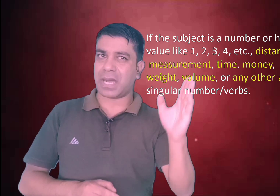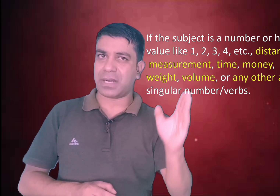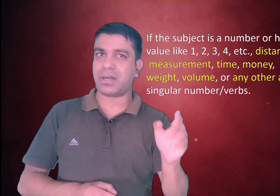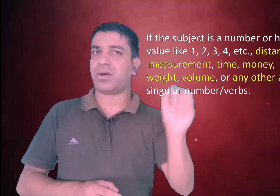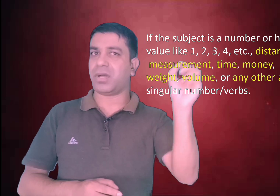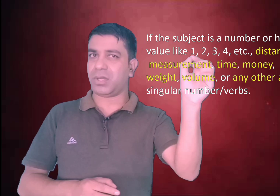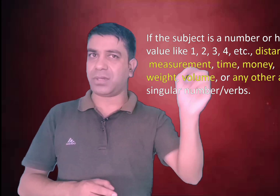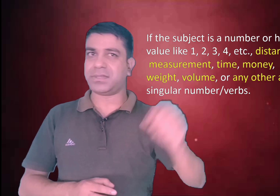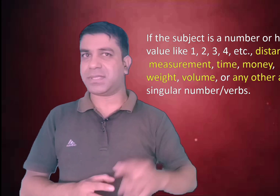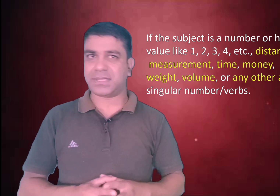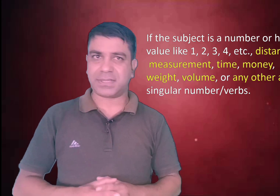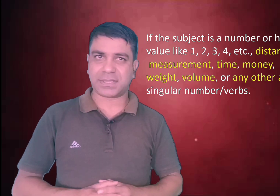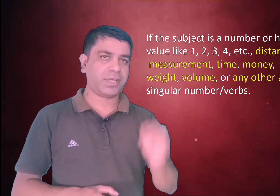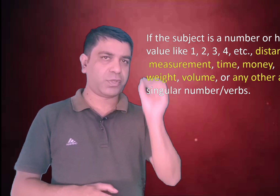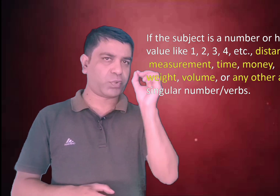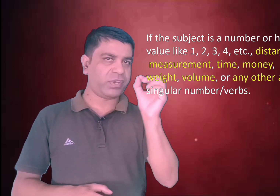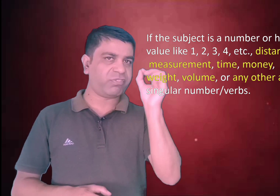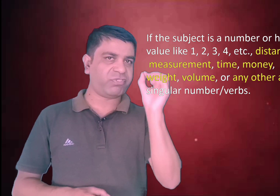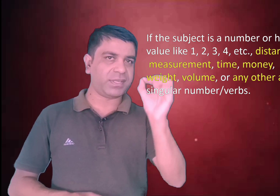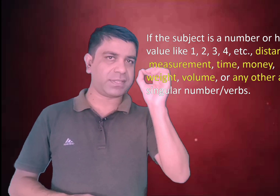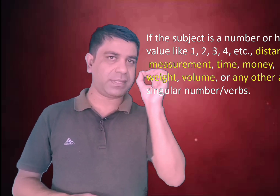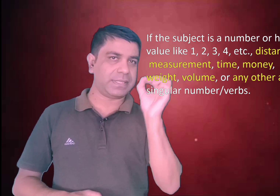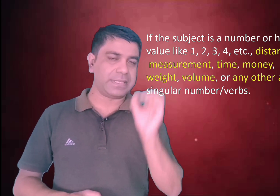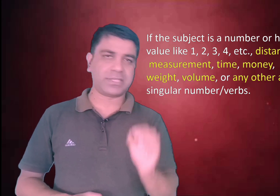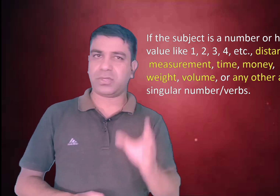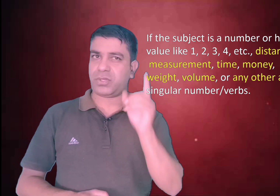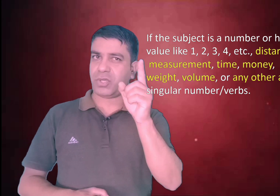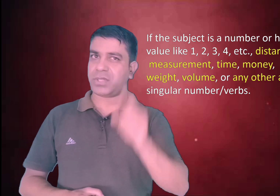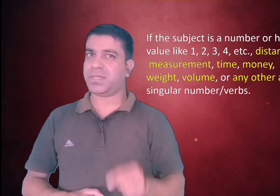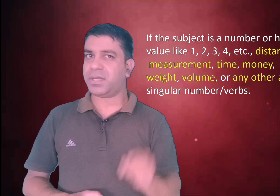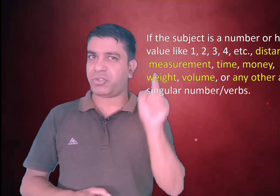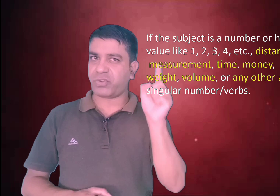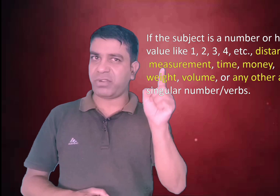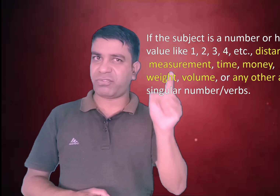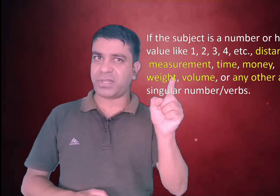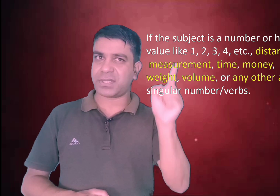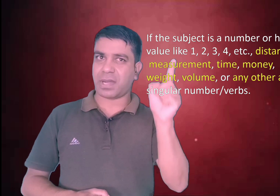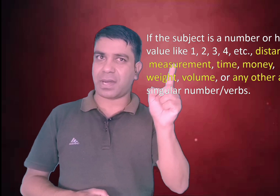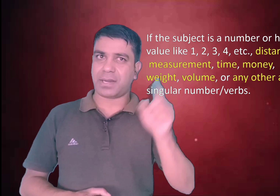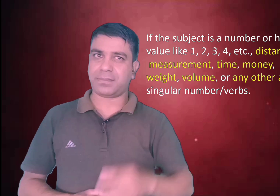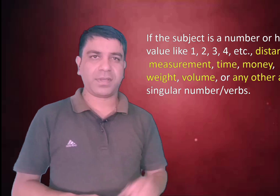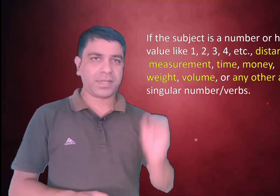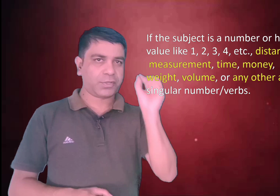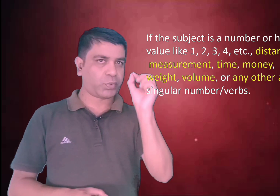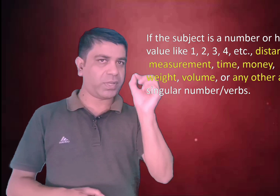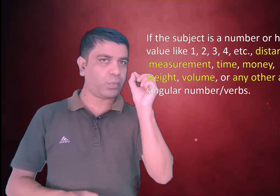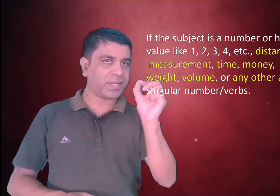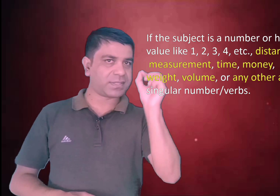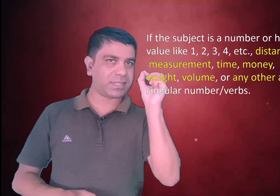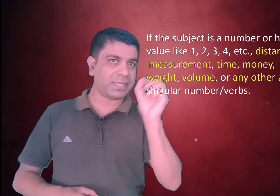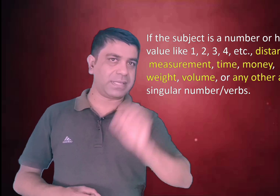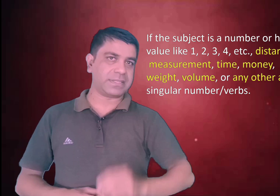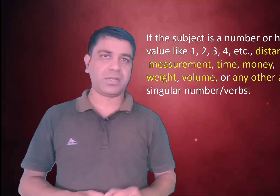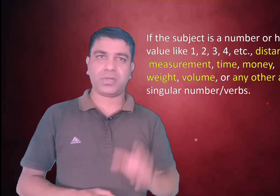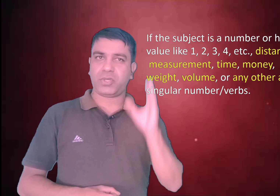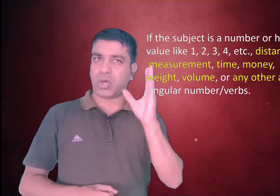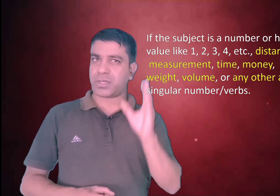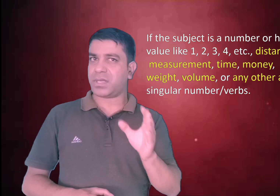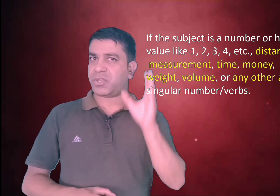are, a long distance. 3 feet is, not 3 feet are. 3 weeks is, not